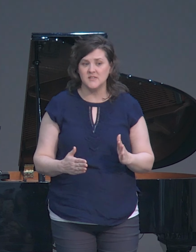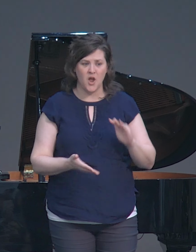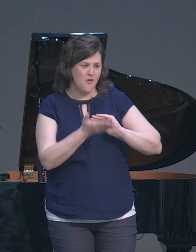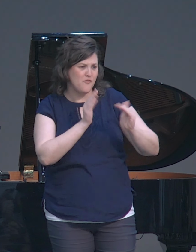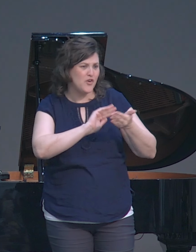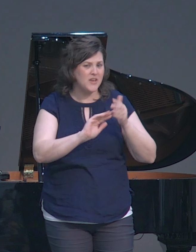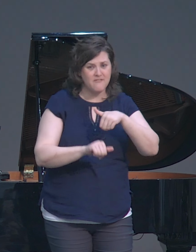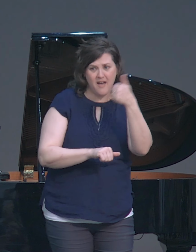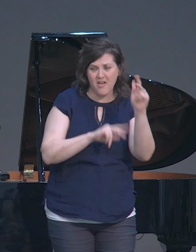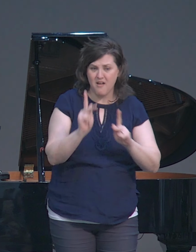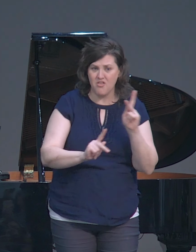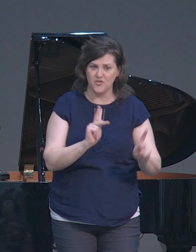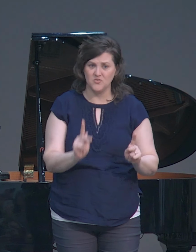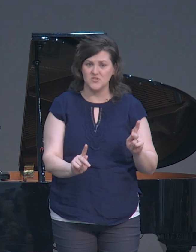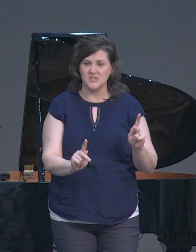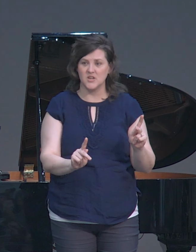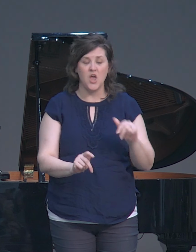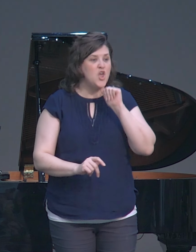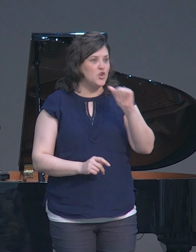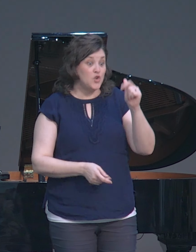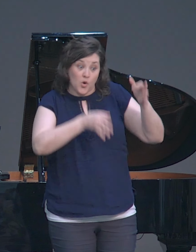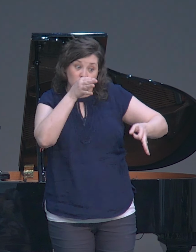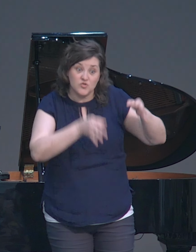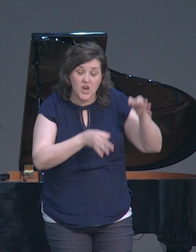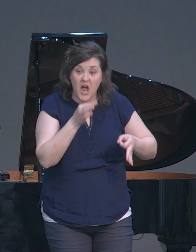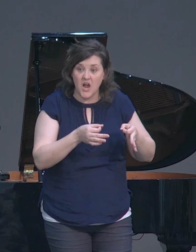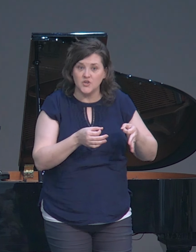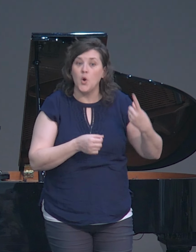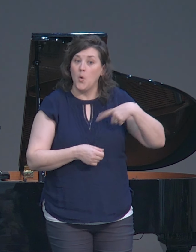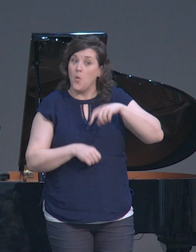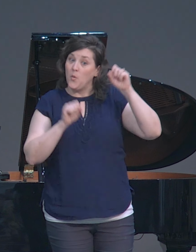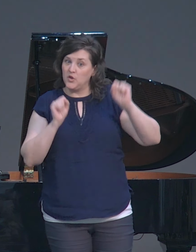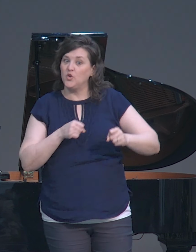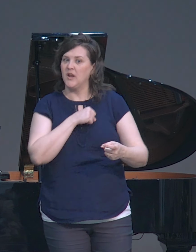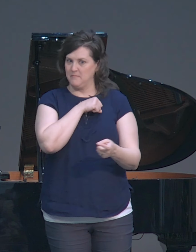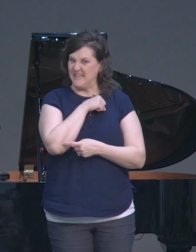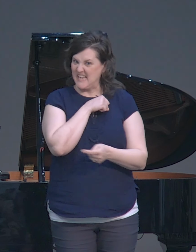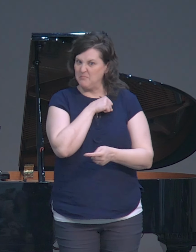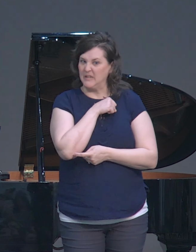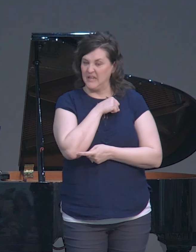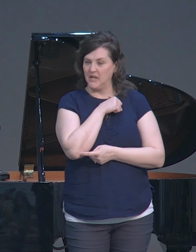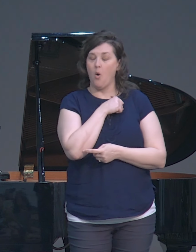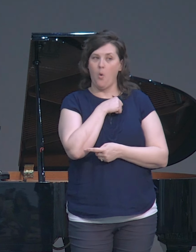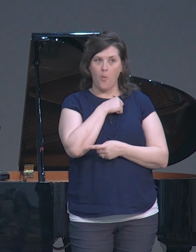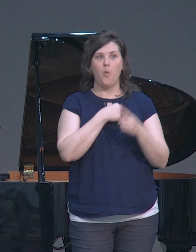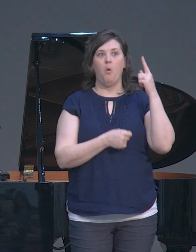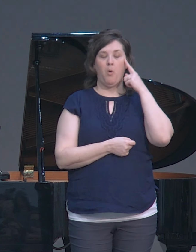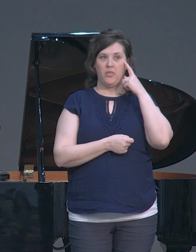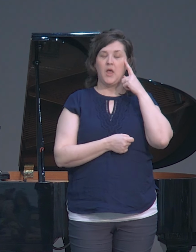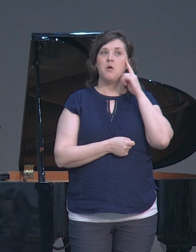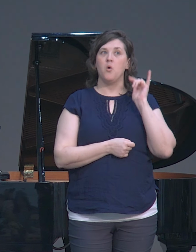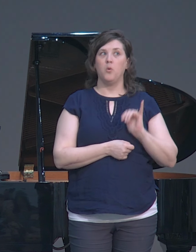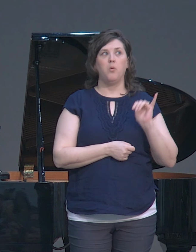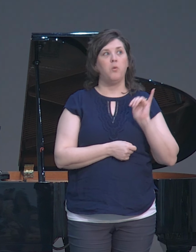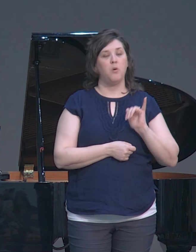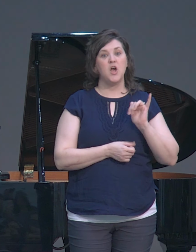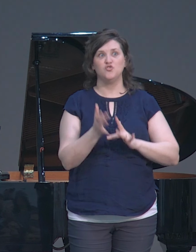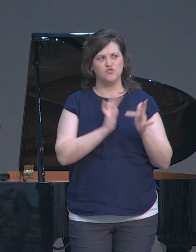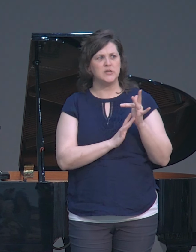Forgive others. Don't judge. We could be tempted to think that Jesus is